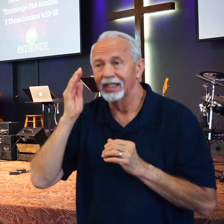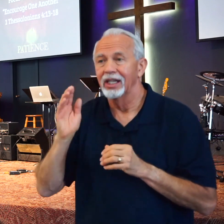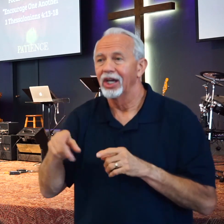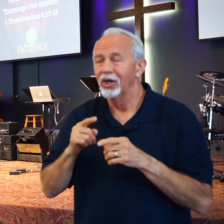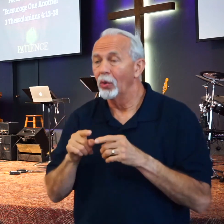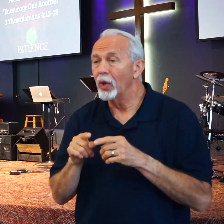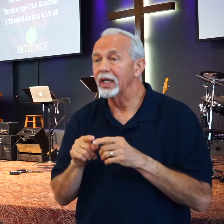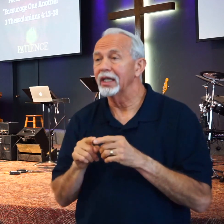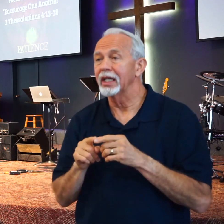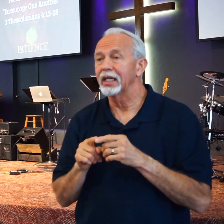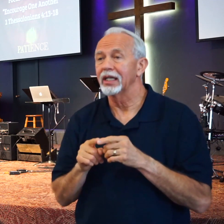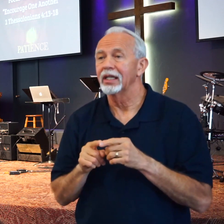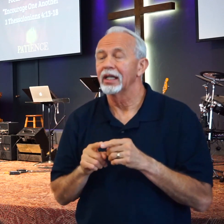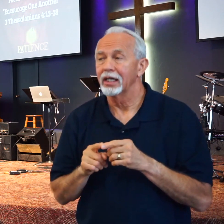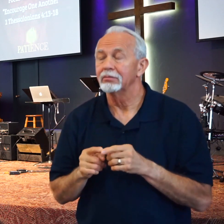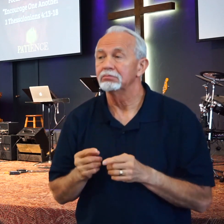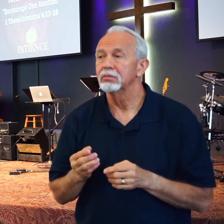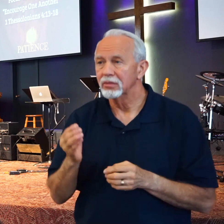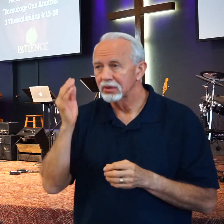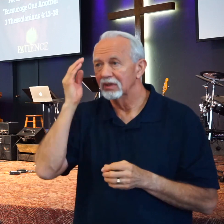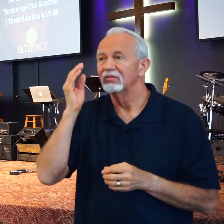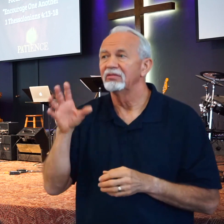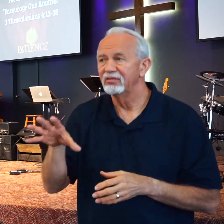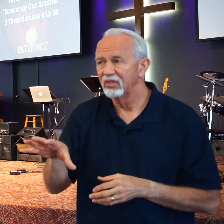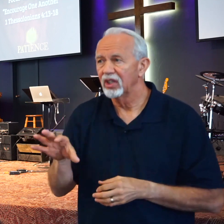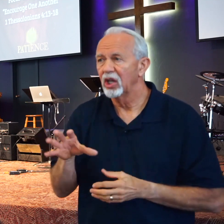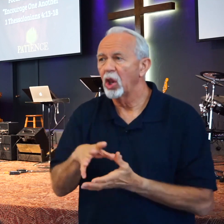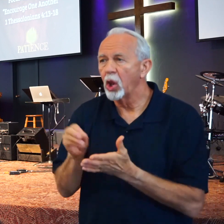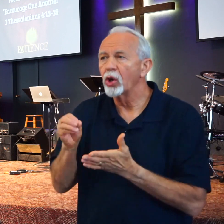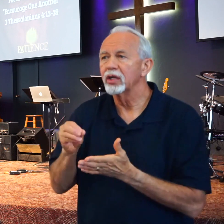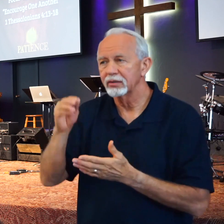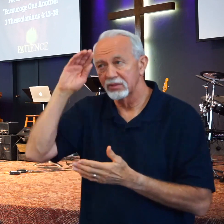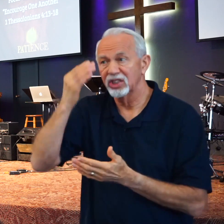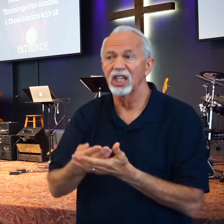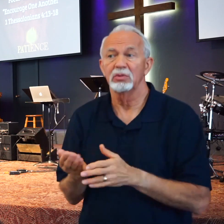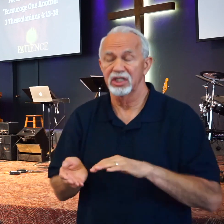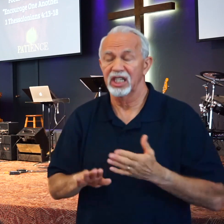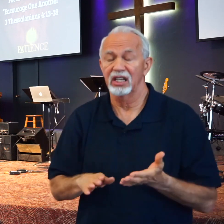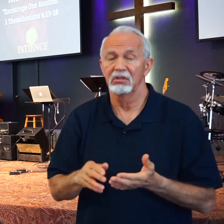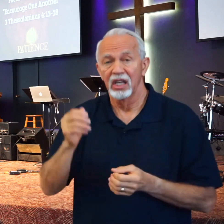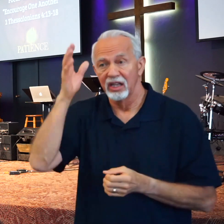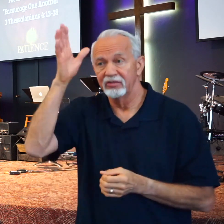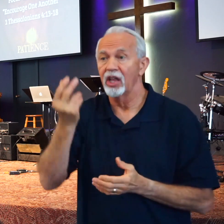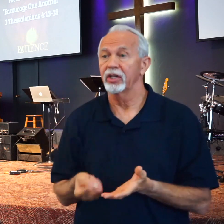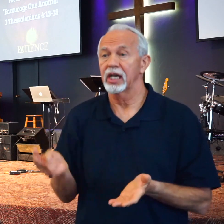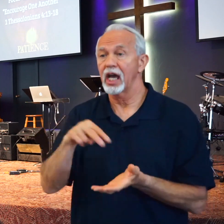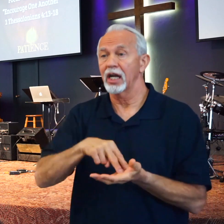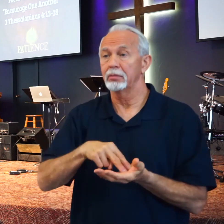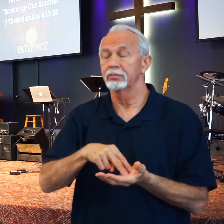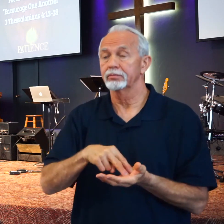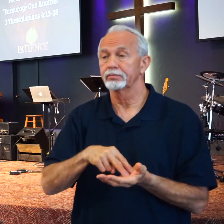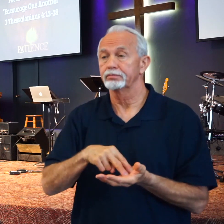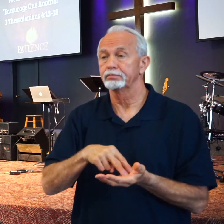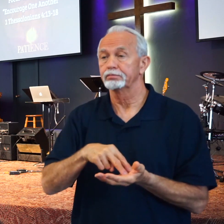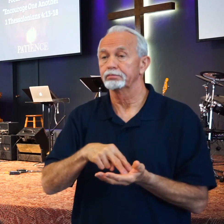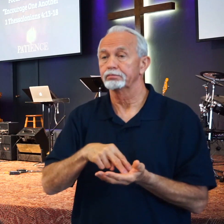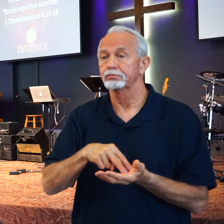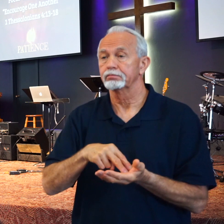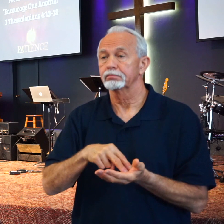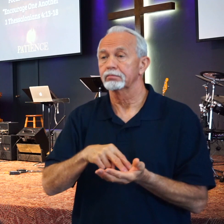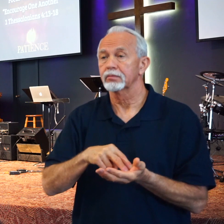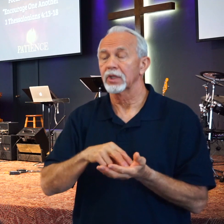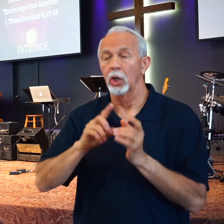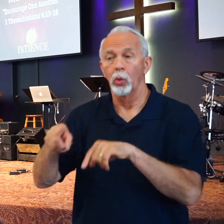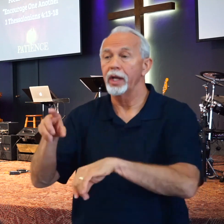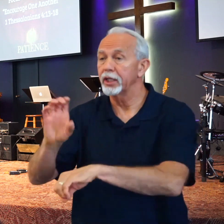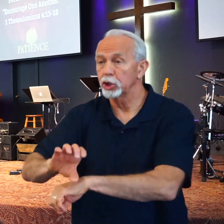he had confirmed the news that his son had died, the father got up from the ground, went